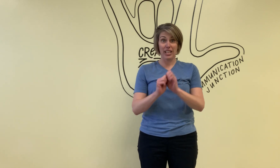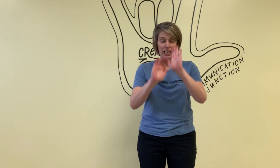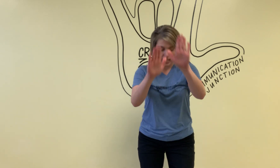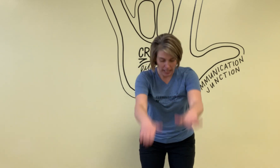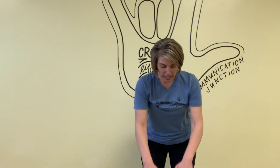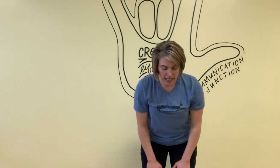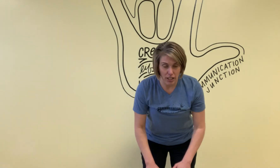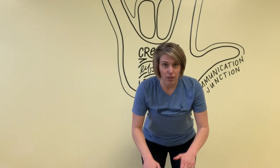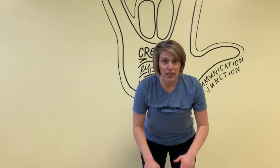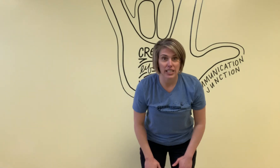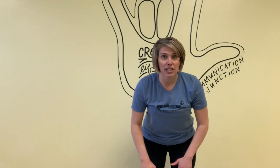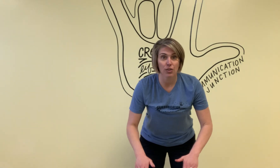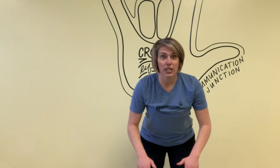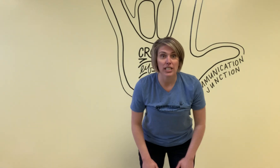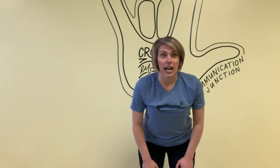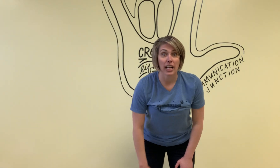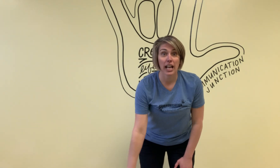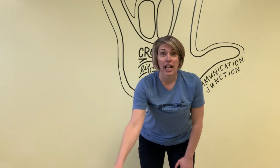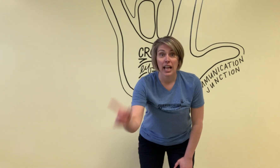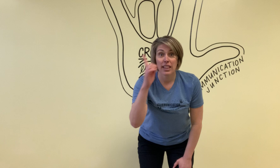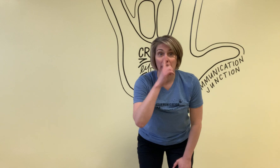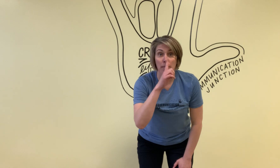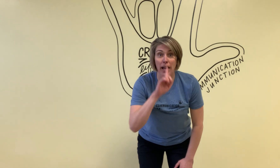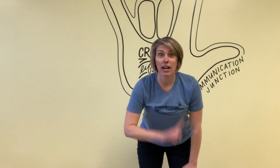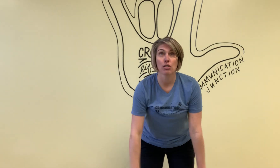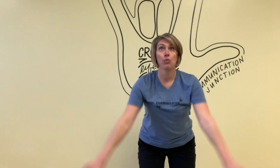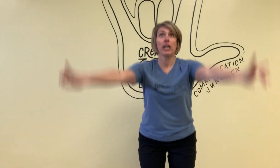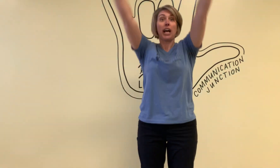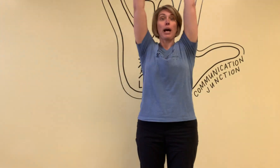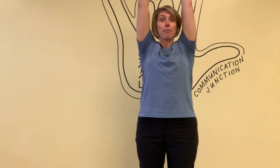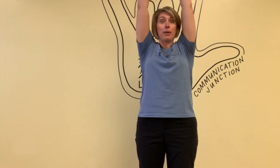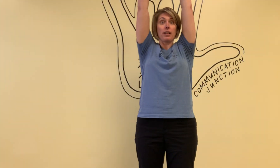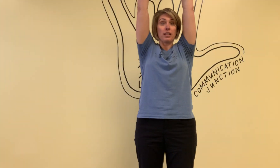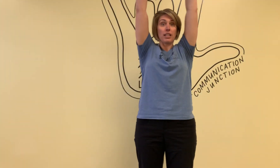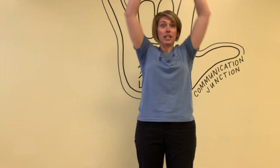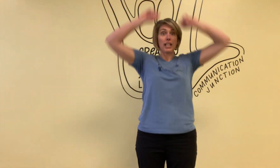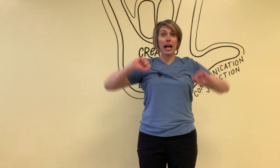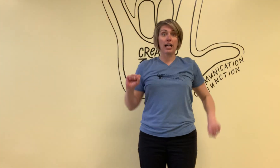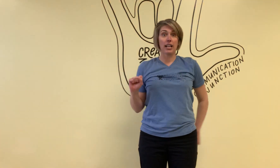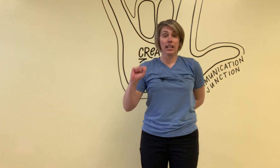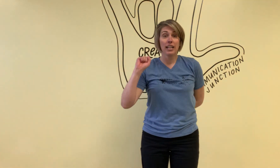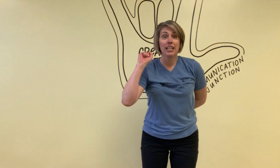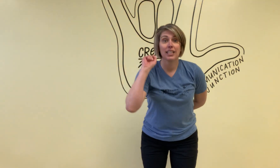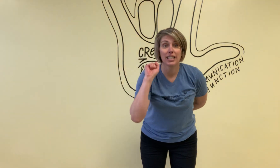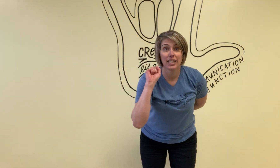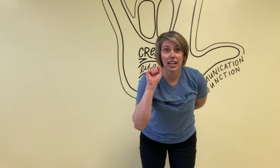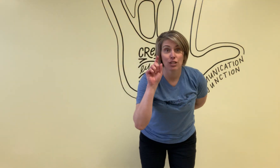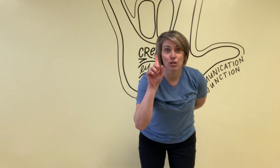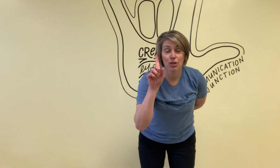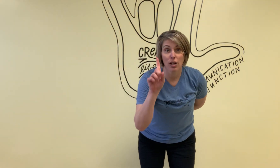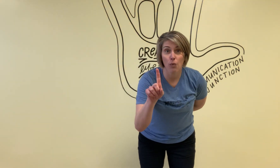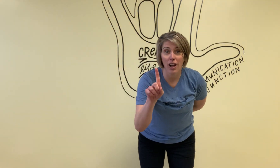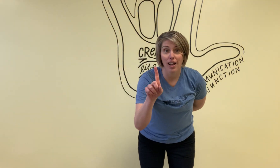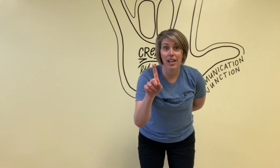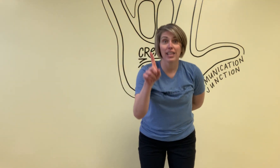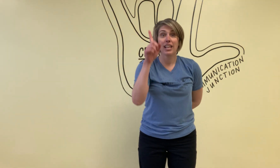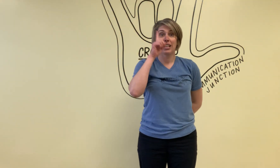Ready? Hickory dickory dock, the mouse went up the clock. The clock struck 1,